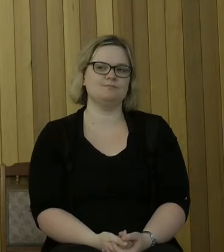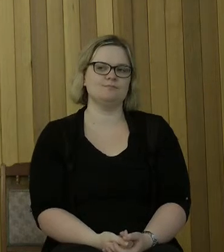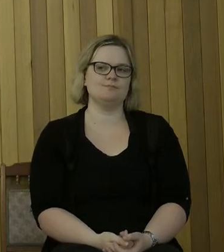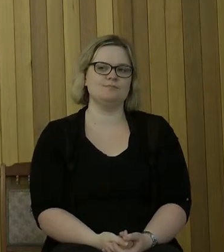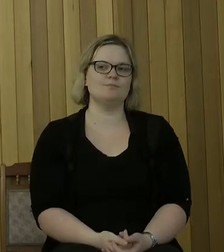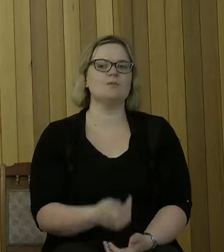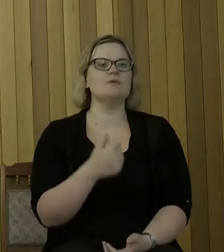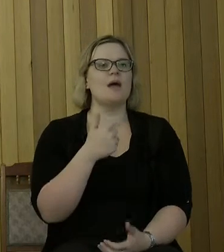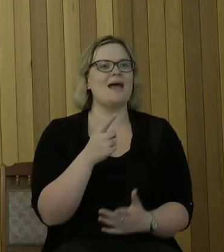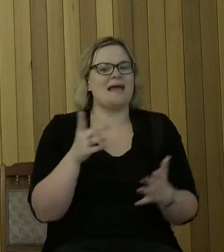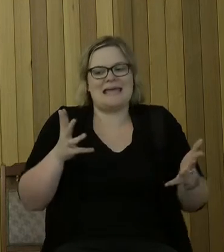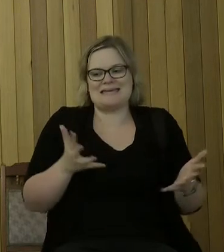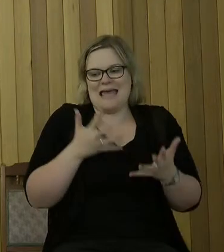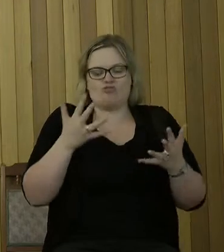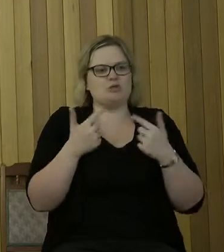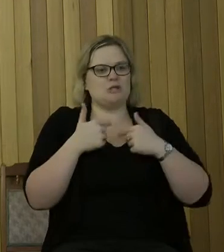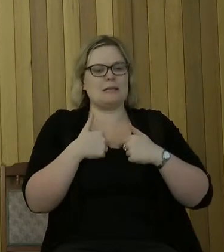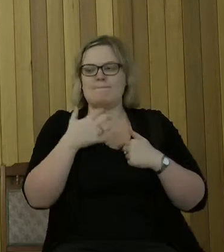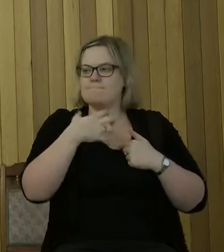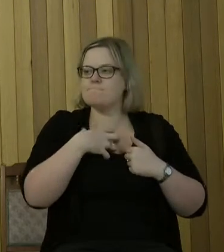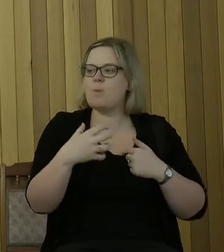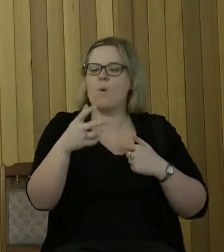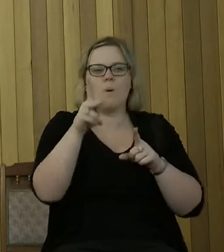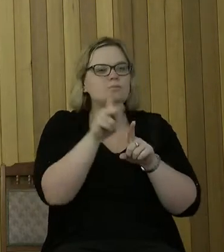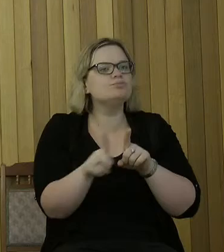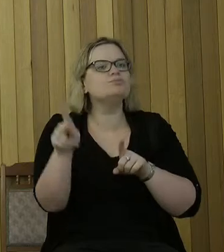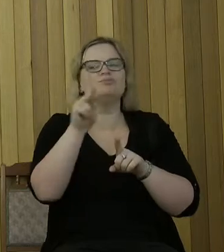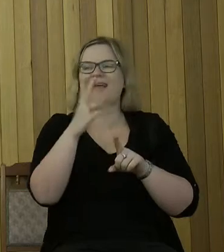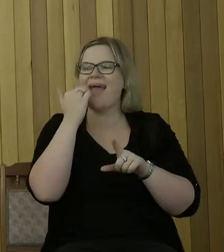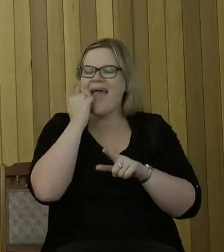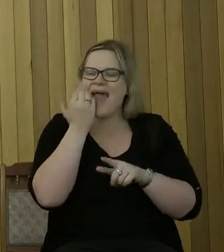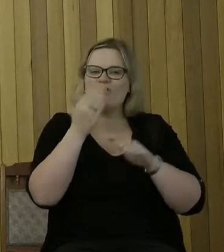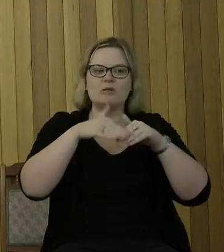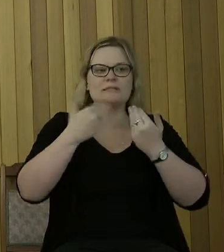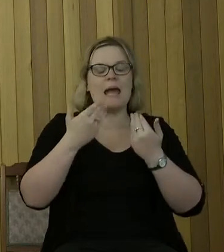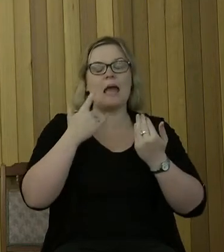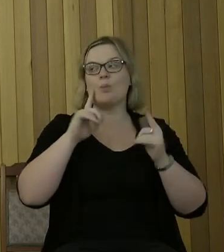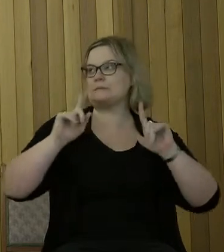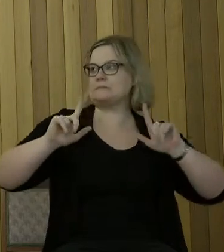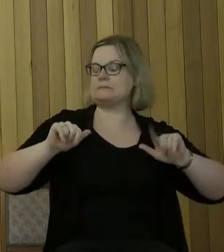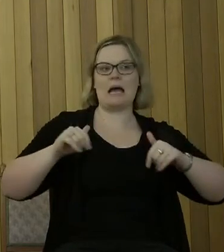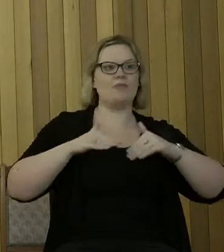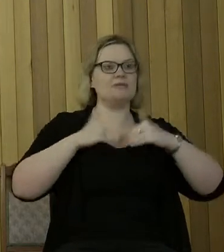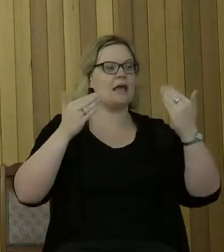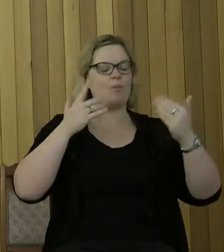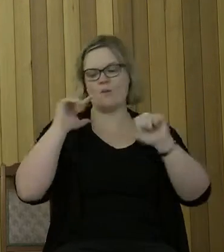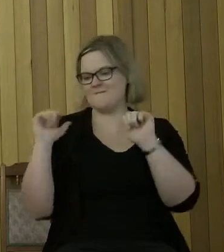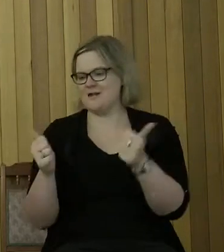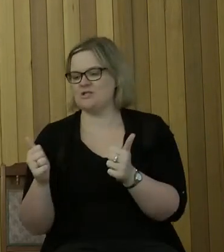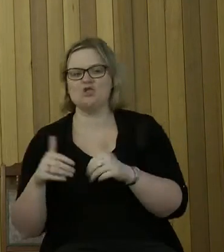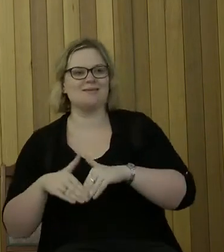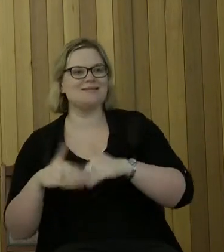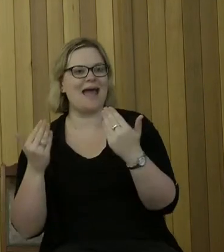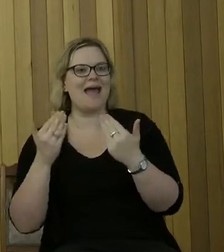I want to encourage us to do that more and more. To each day, as we start the day, as we finish the day, as we